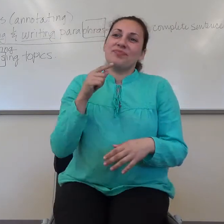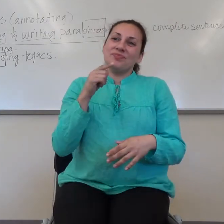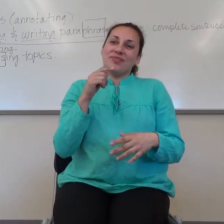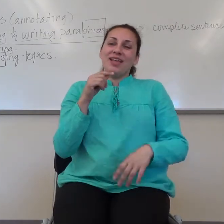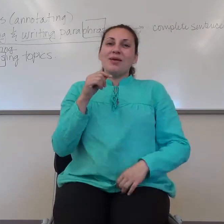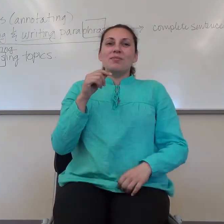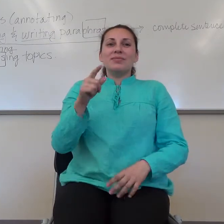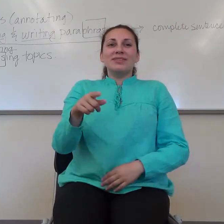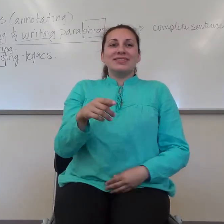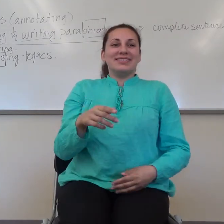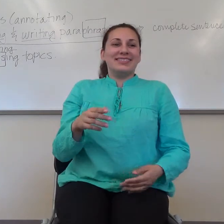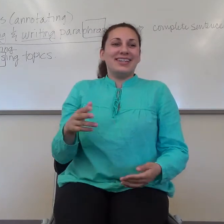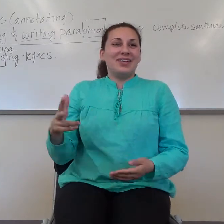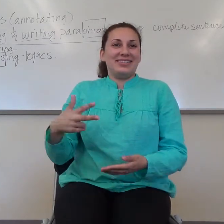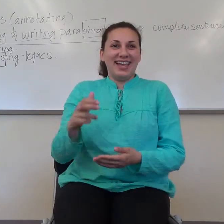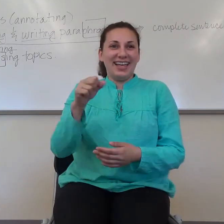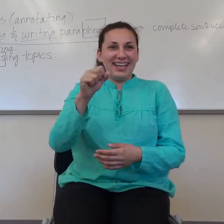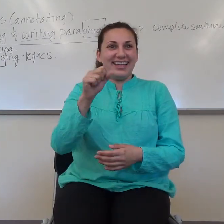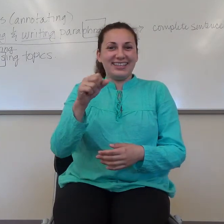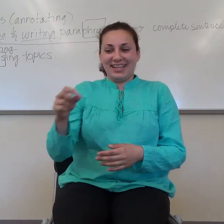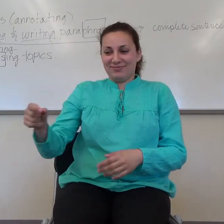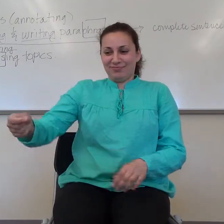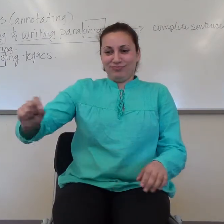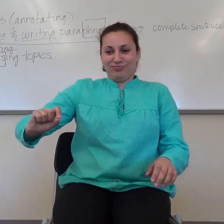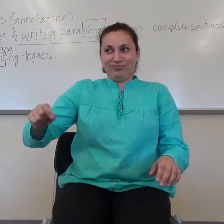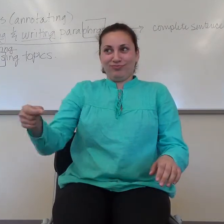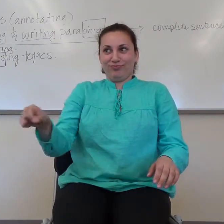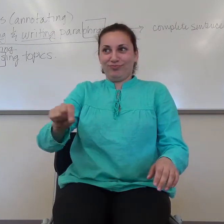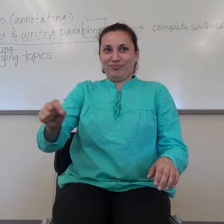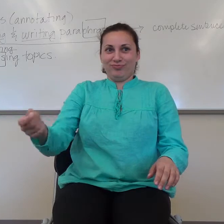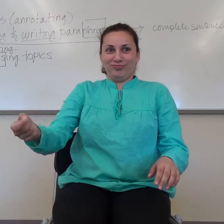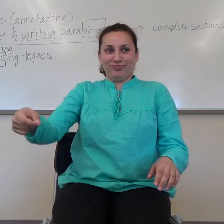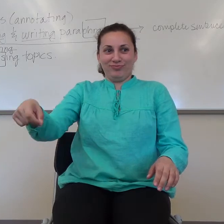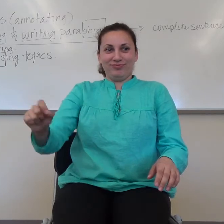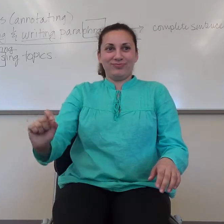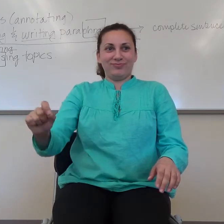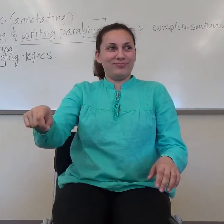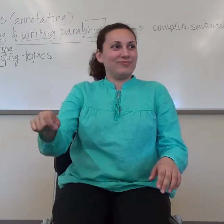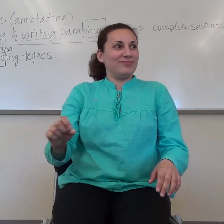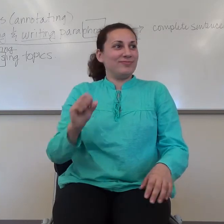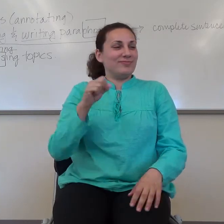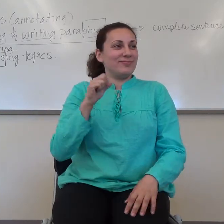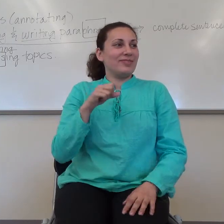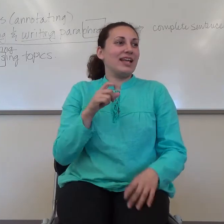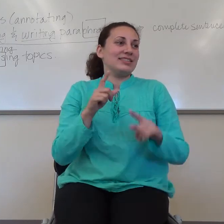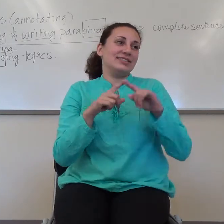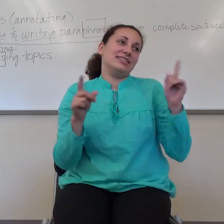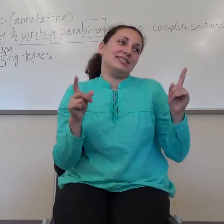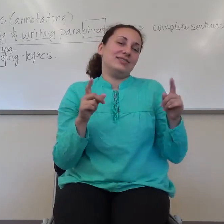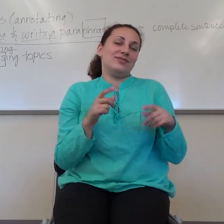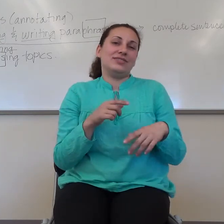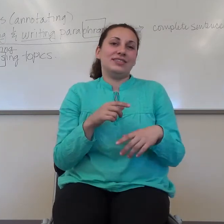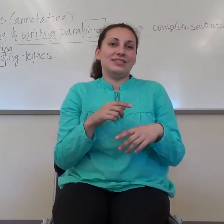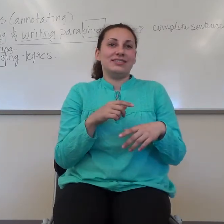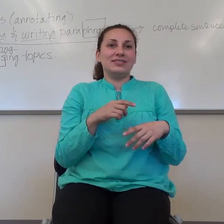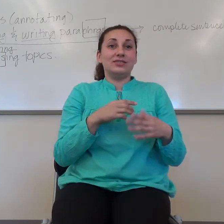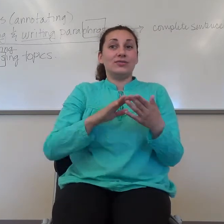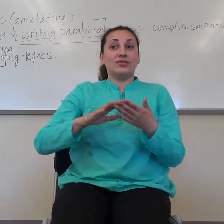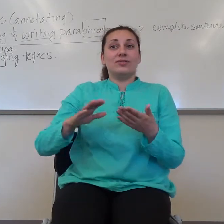for quite a ways and say, wait a minute, what are they talking about? Okay, then go back and say, okay, oh, I see. They're looking